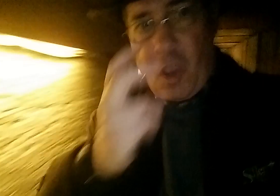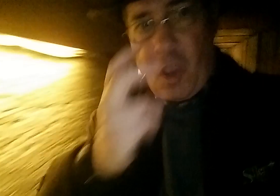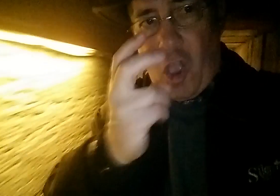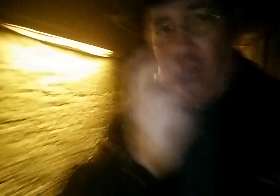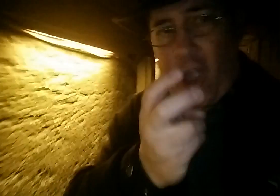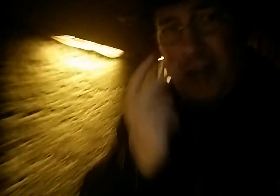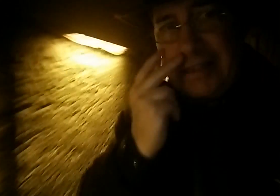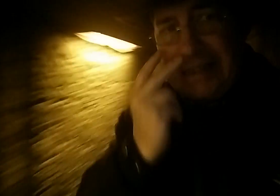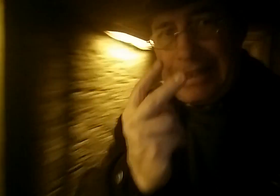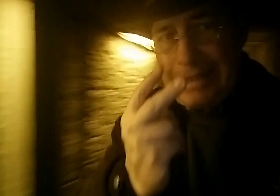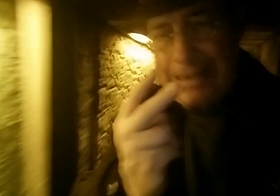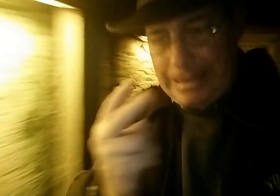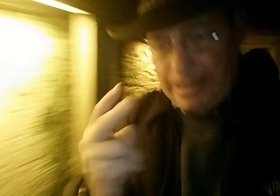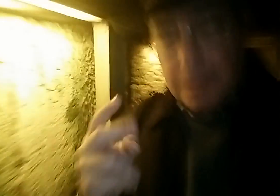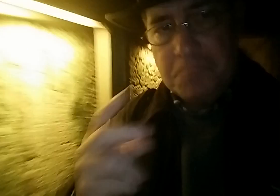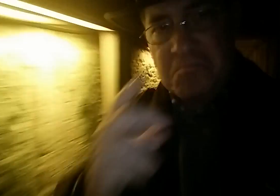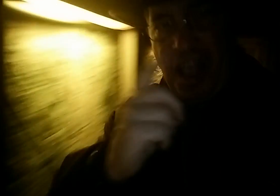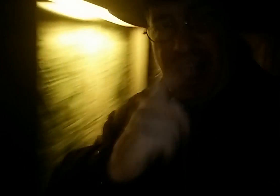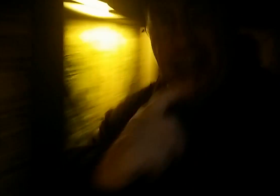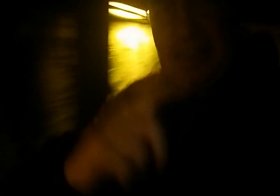have covered this. So